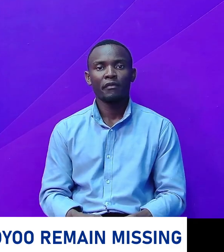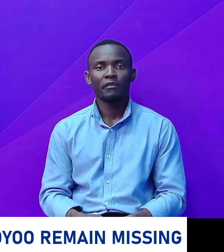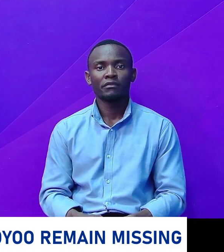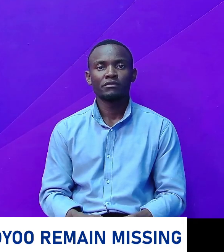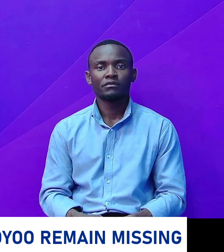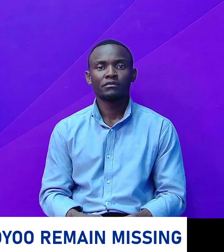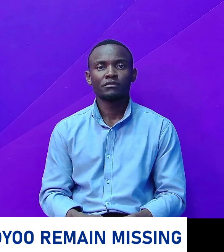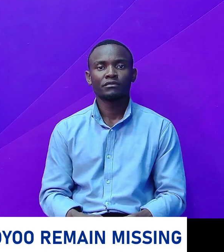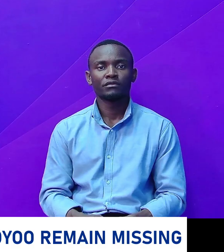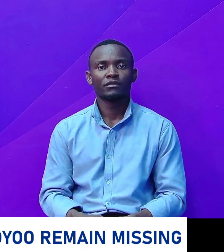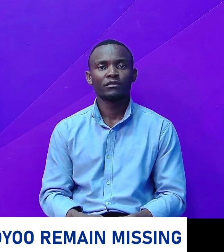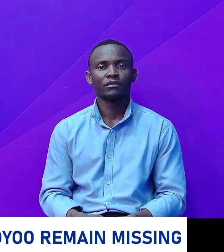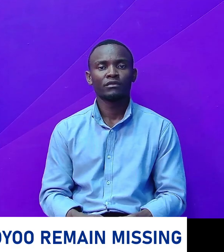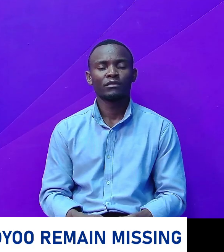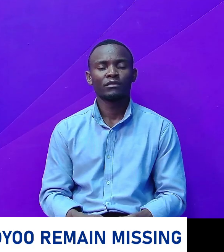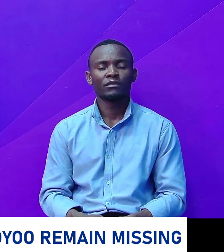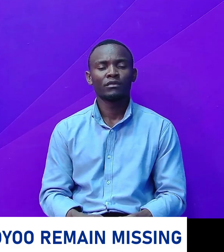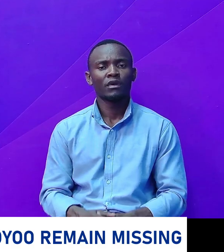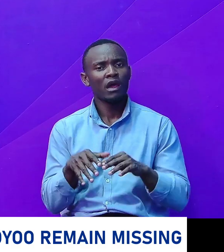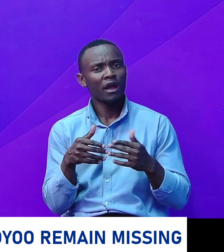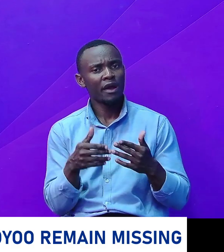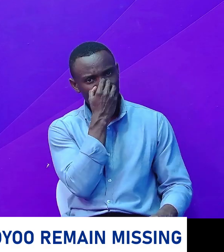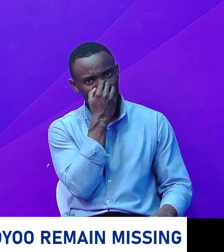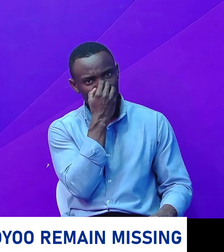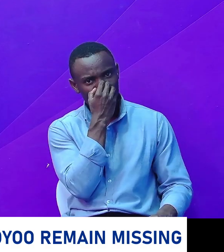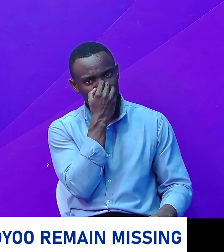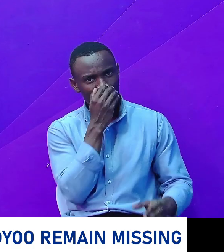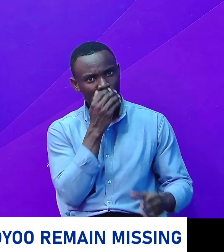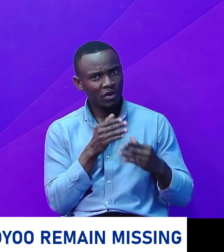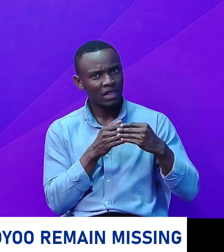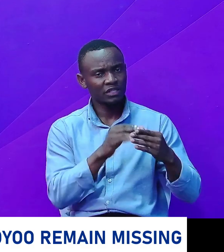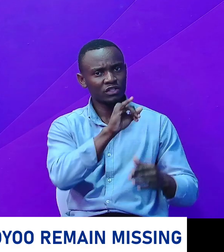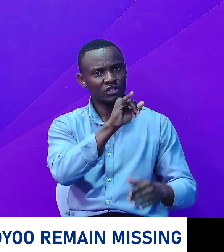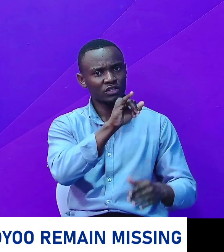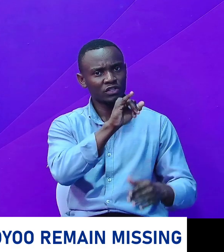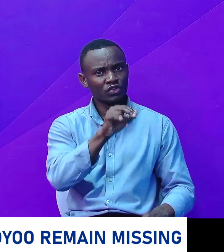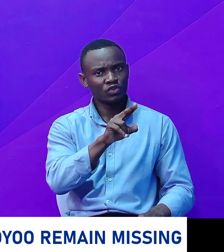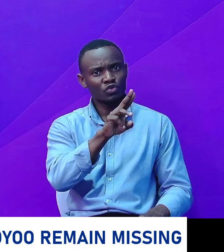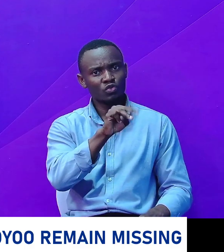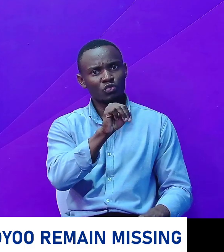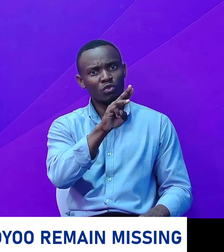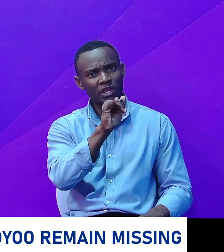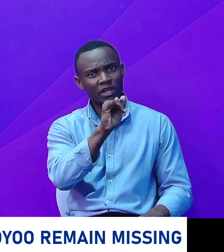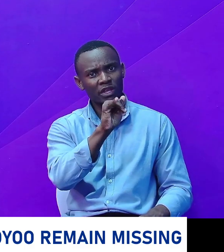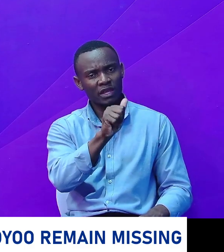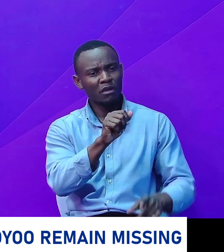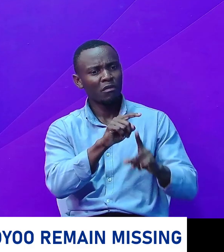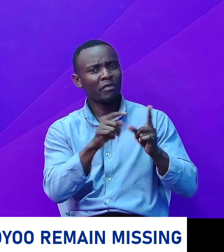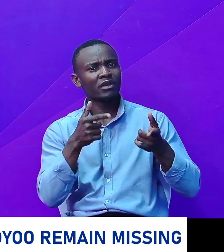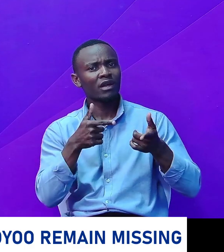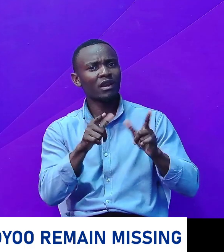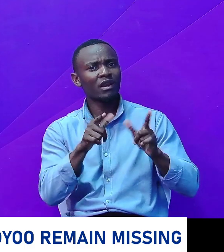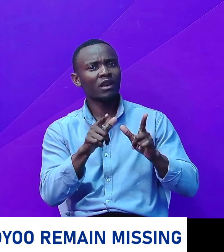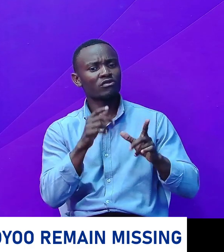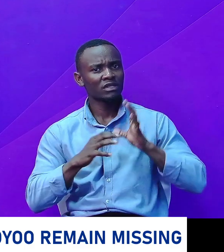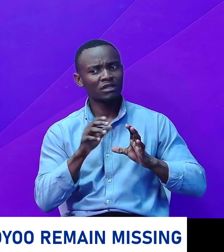How is one William Ruto, the head of the Jumuiya, yet he allows his citizens to be mistreated by other